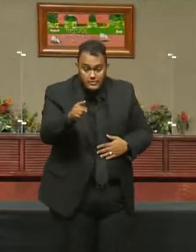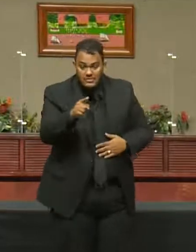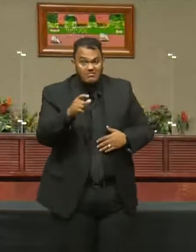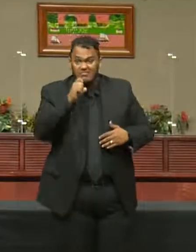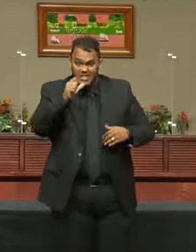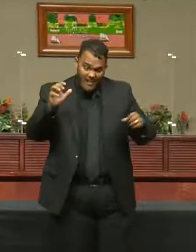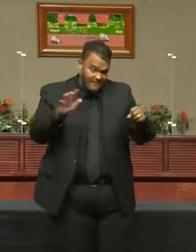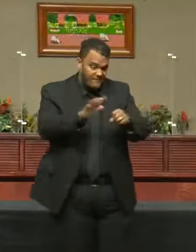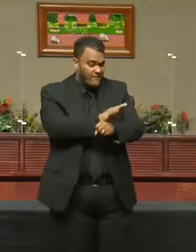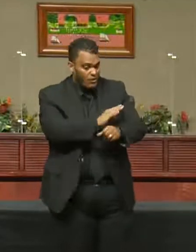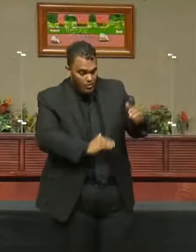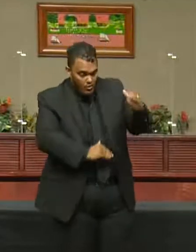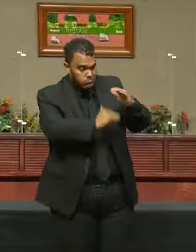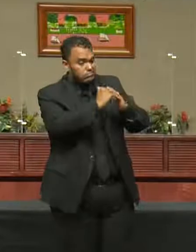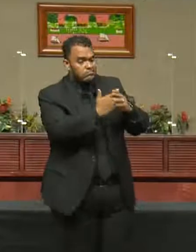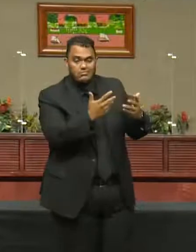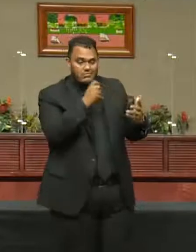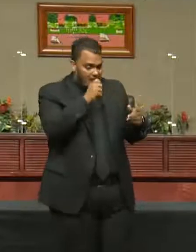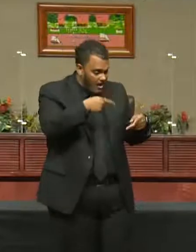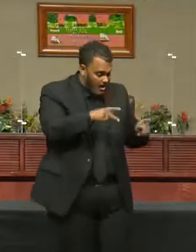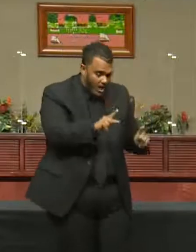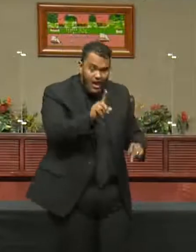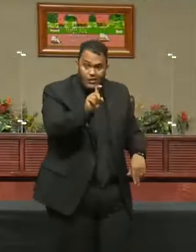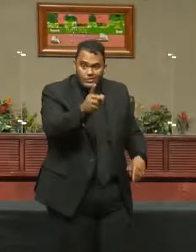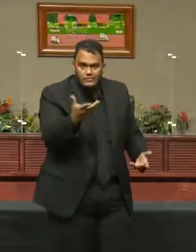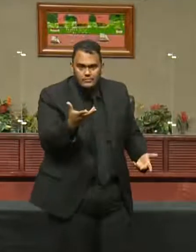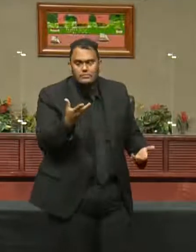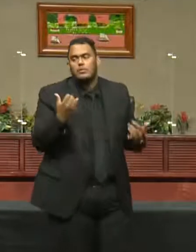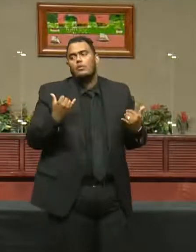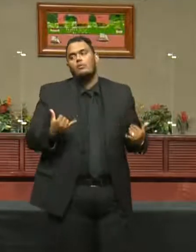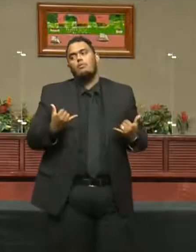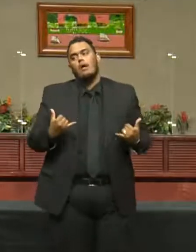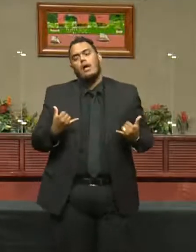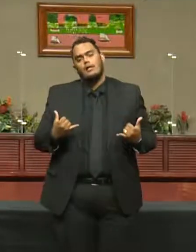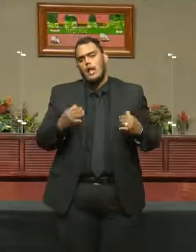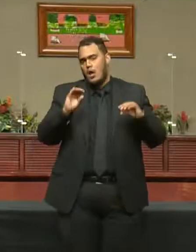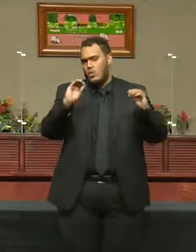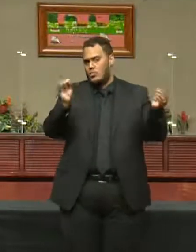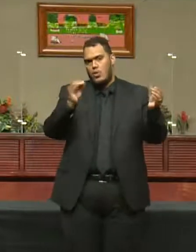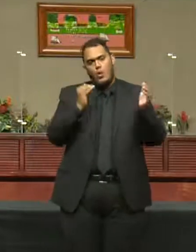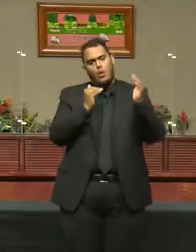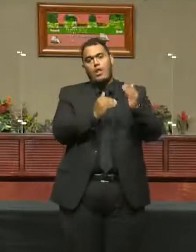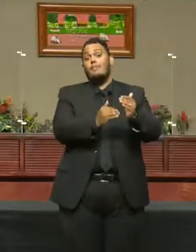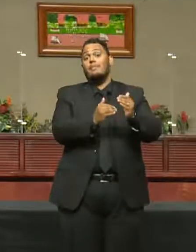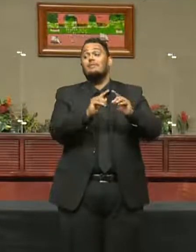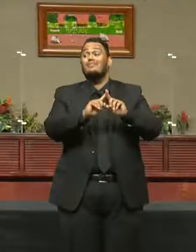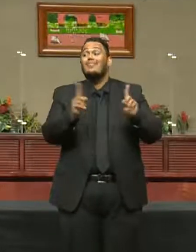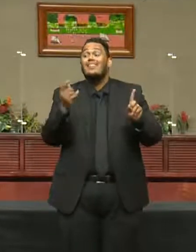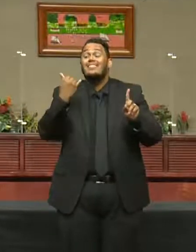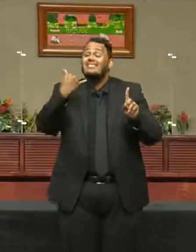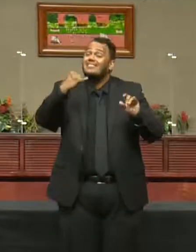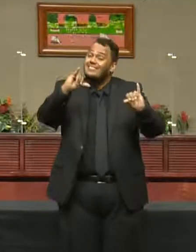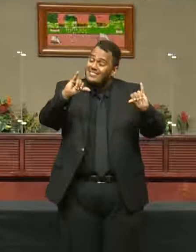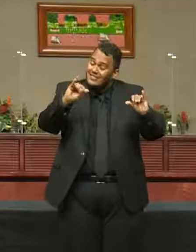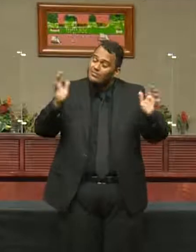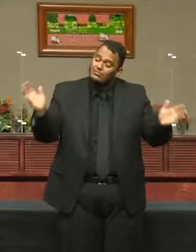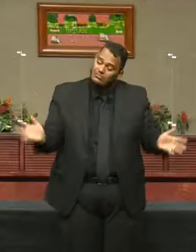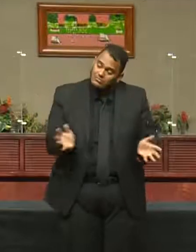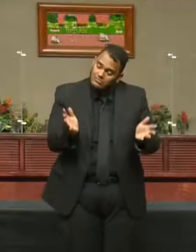capacity. However, we are still encouraged through the various CDC guidelines to socially